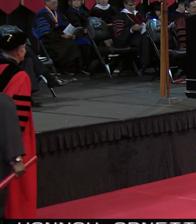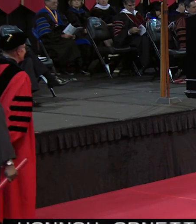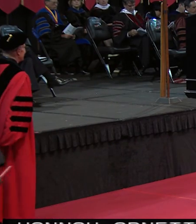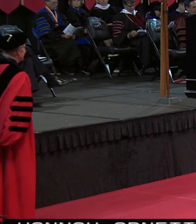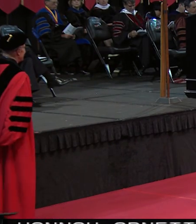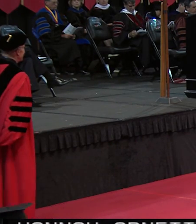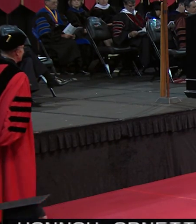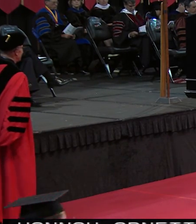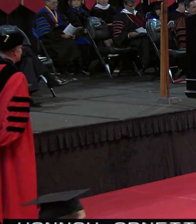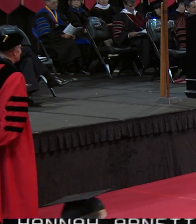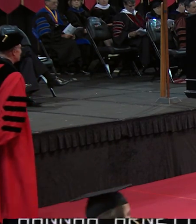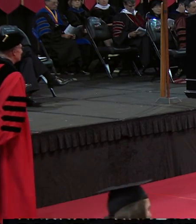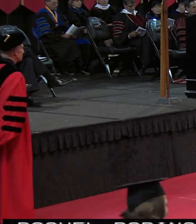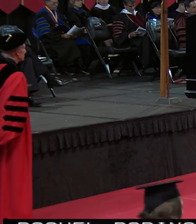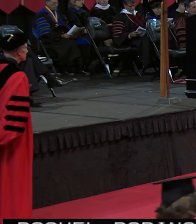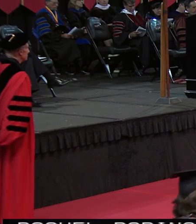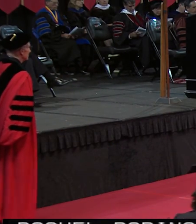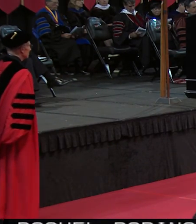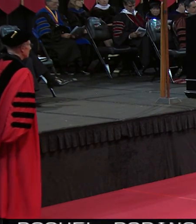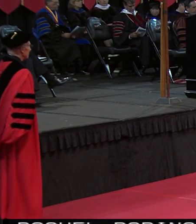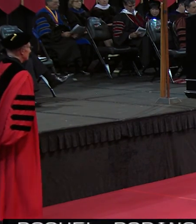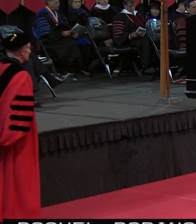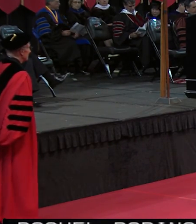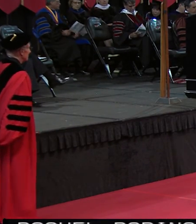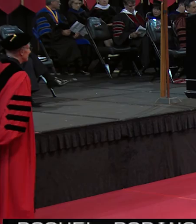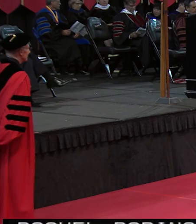Jessica Faye Bailey.